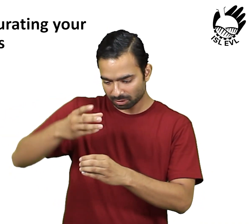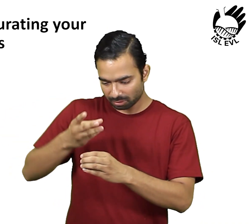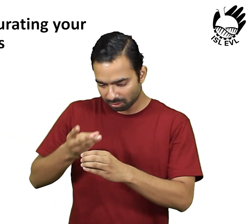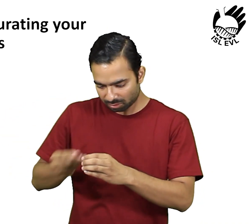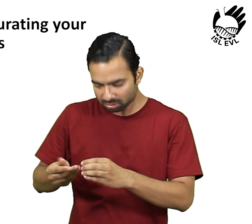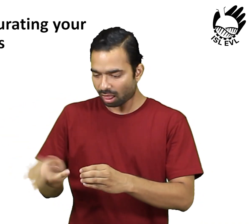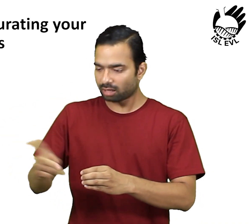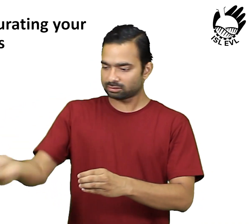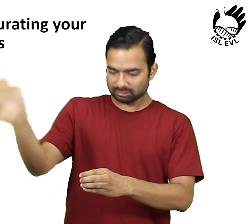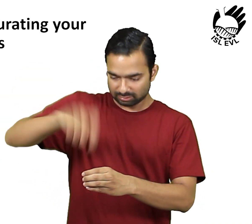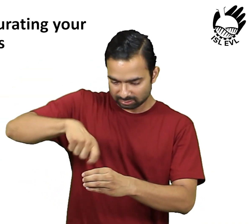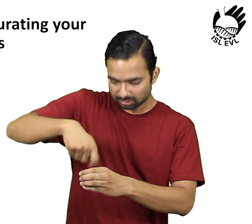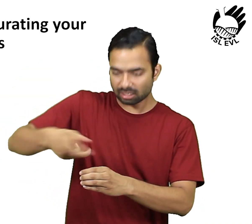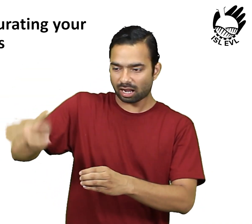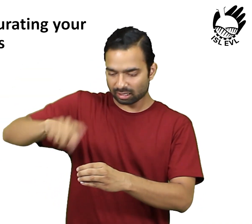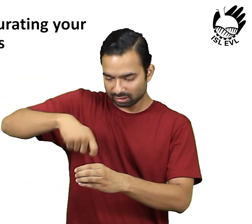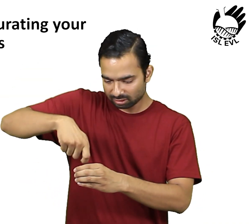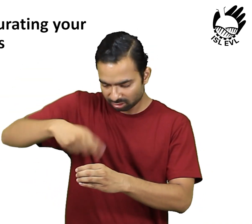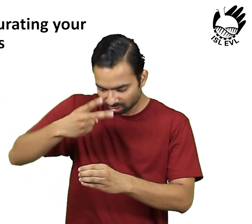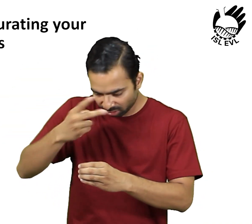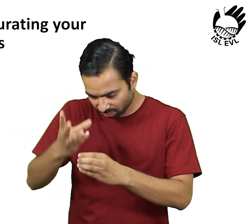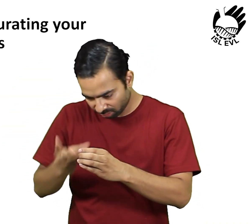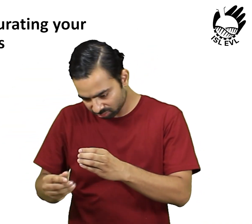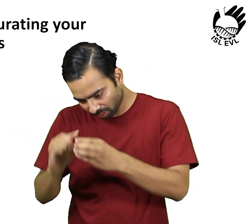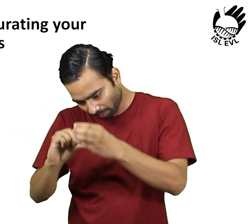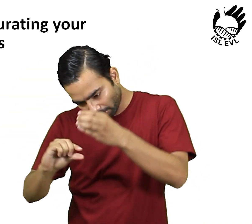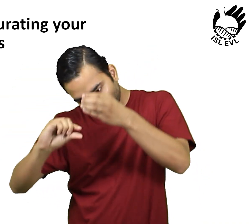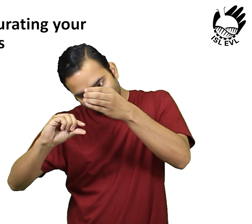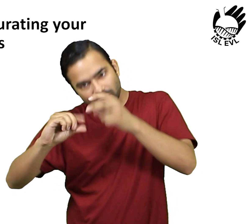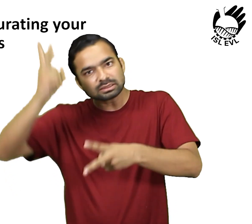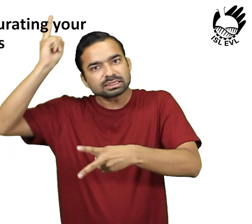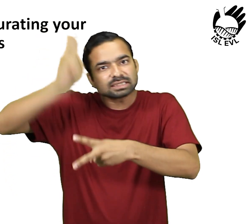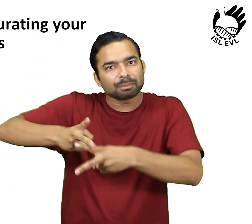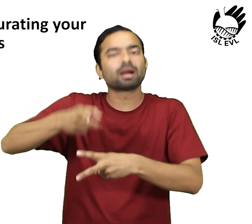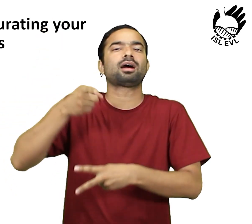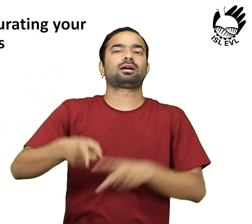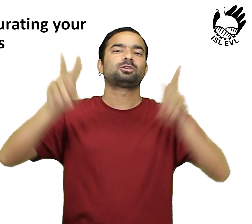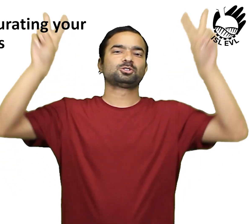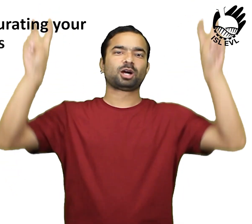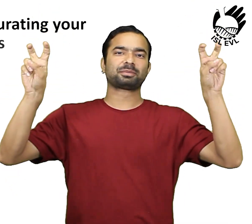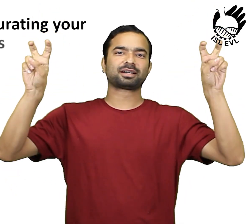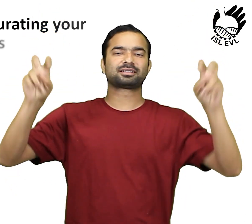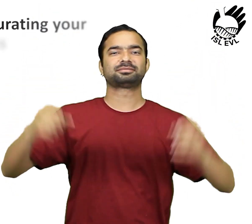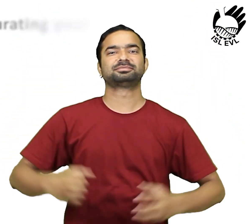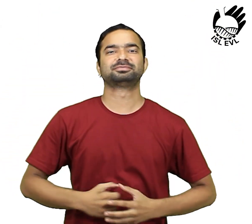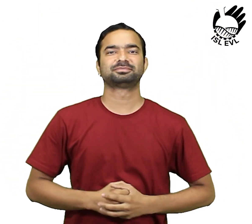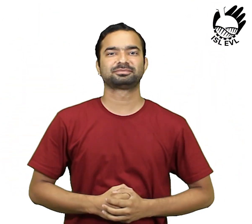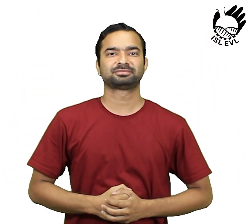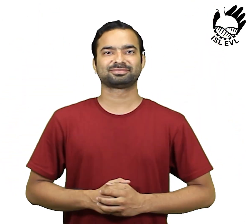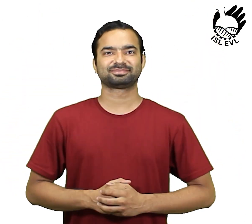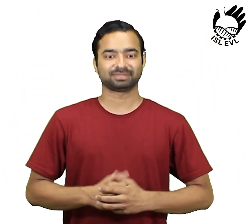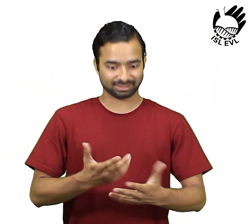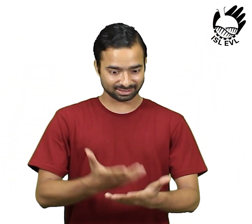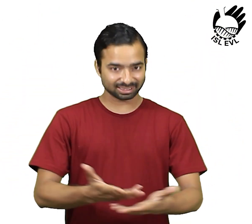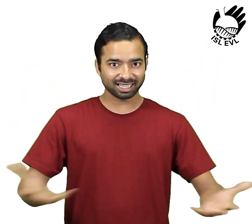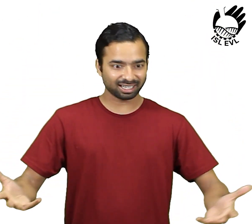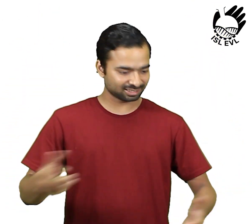In this experiment, we will find out that each sample has its own unique properties.